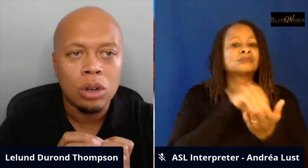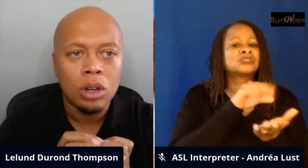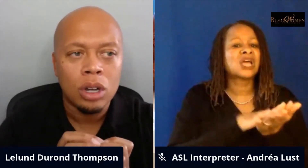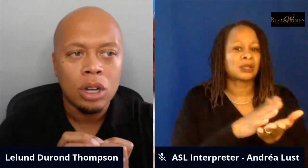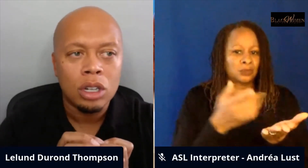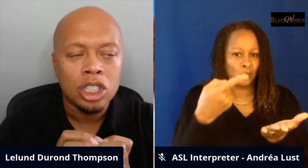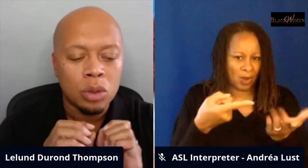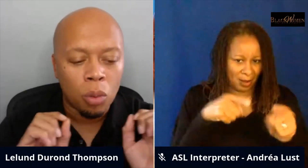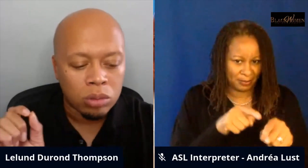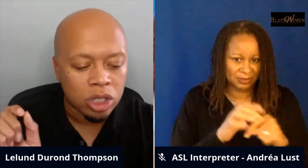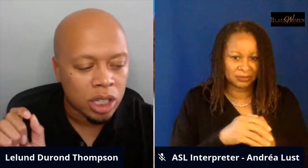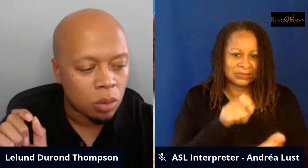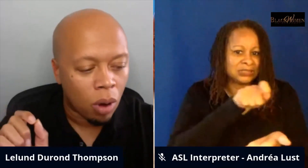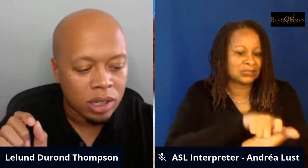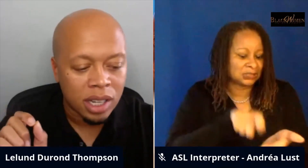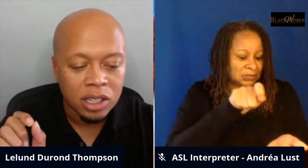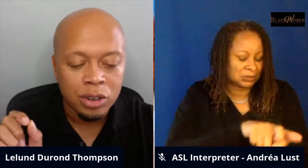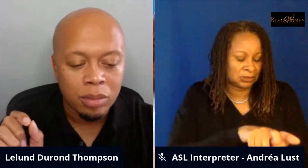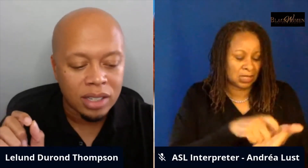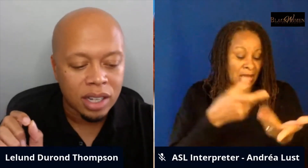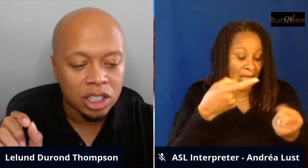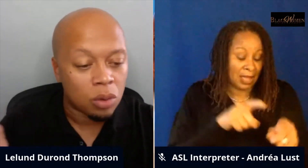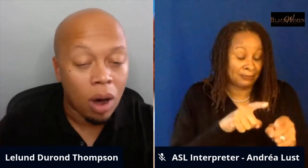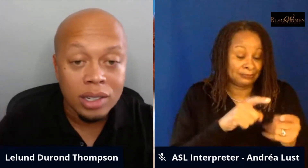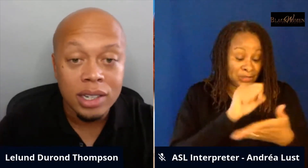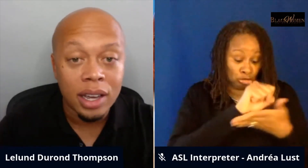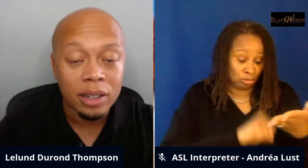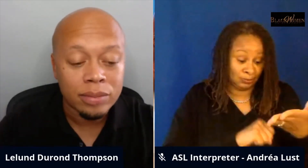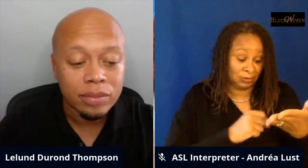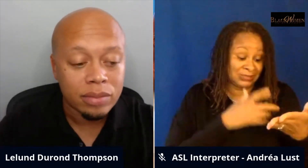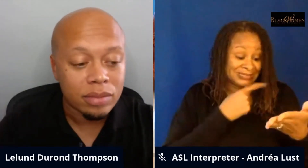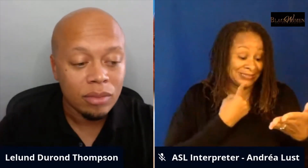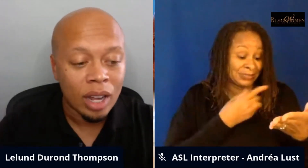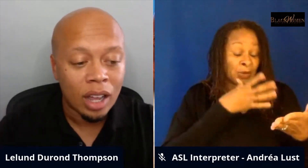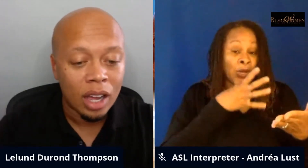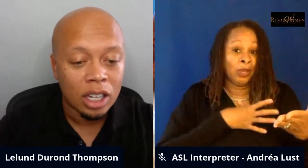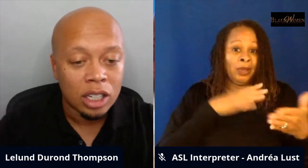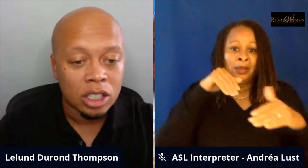Oh, she walks in, the script might say she walks in,